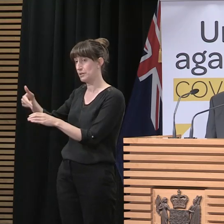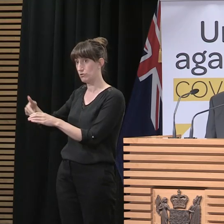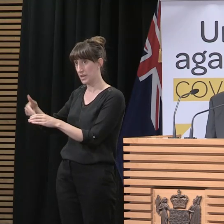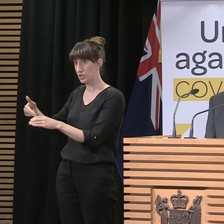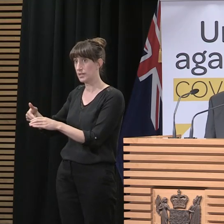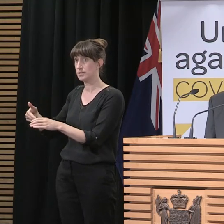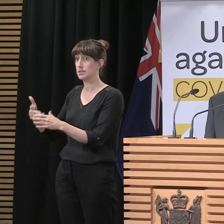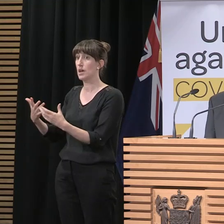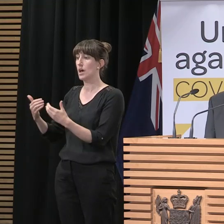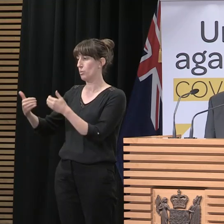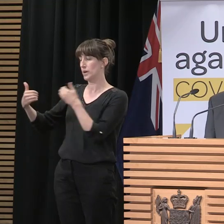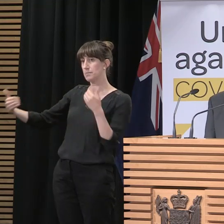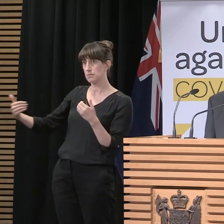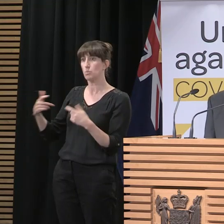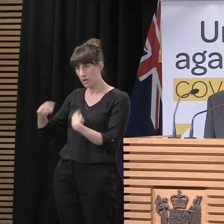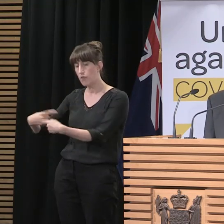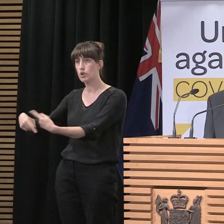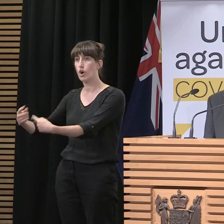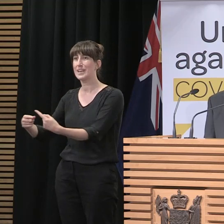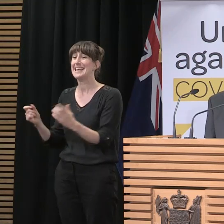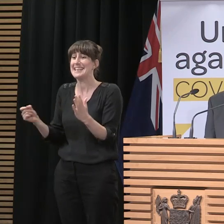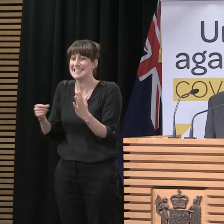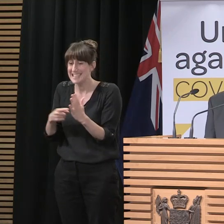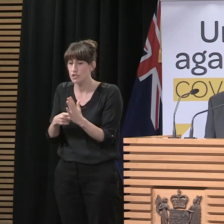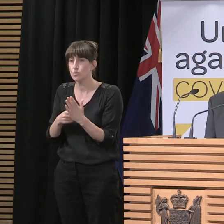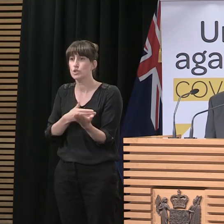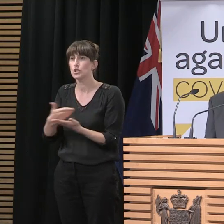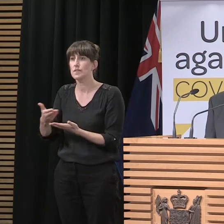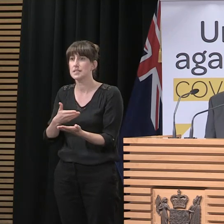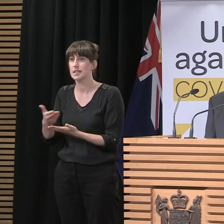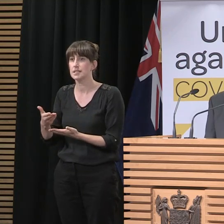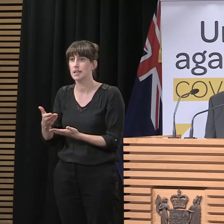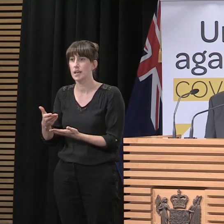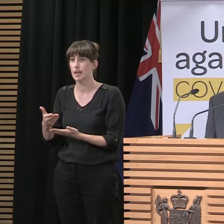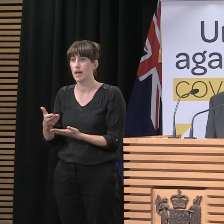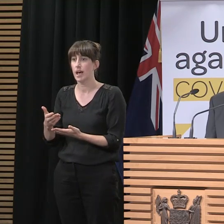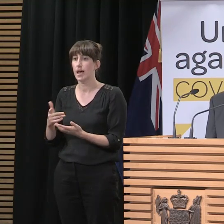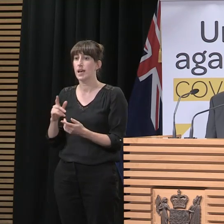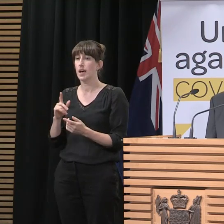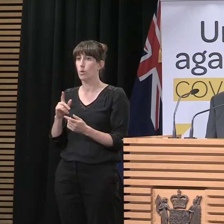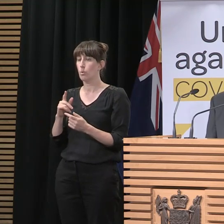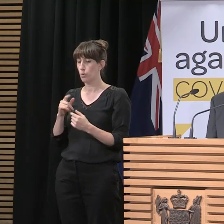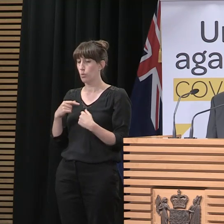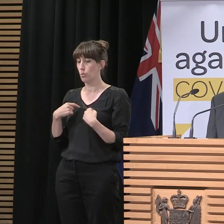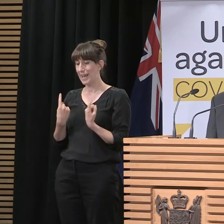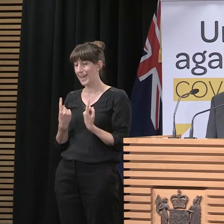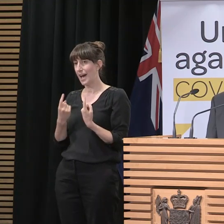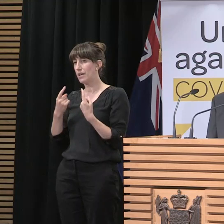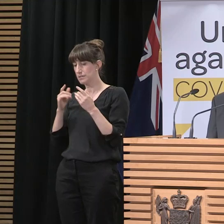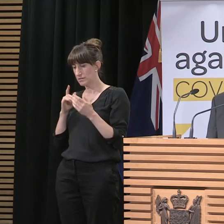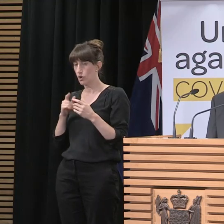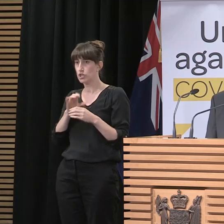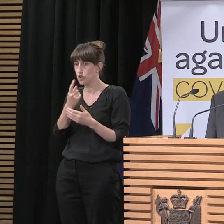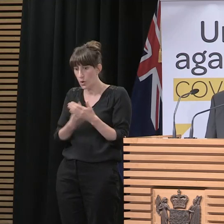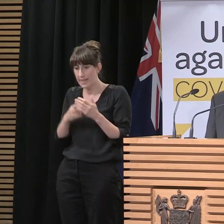be supplied. When we're talking about essential services, we are talking about the point of delivery and the supply chains that sit behind those essential